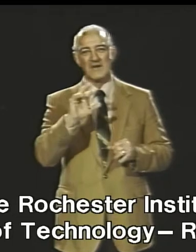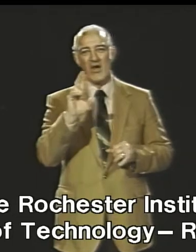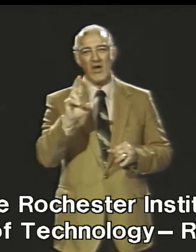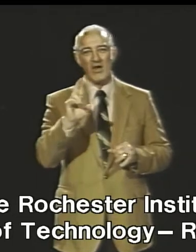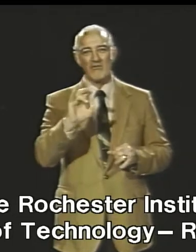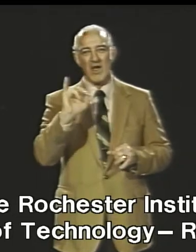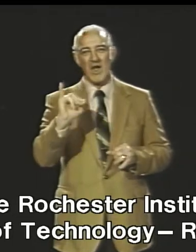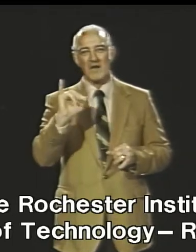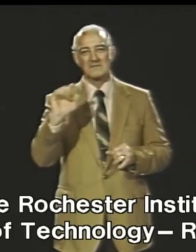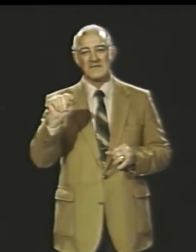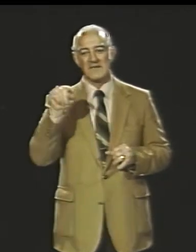RIT.